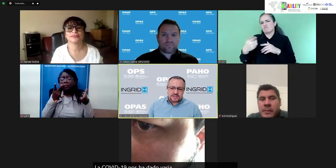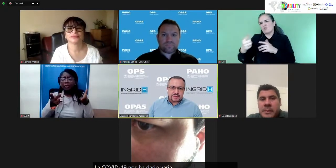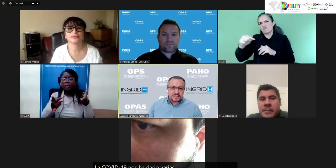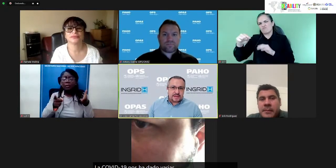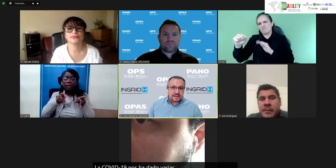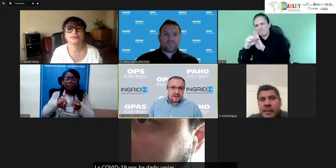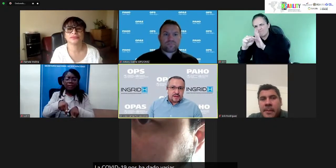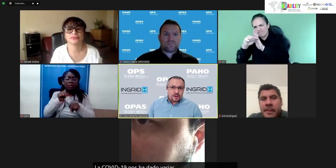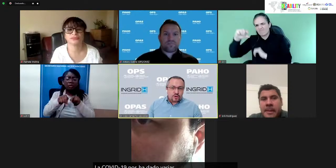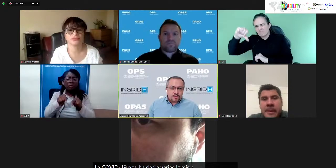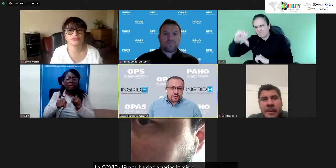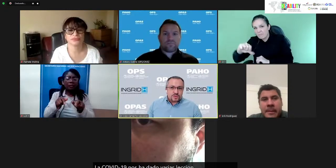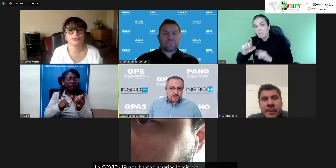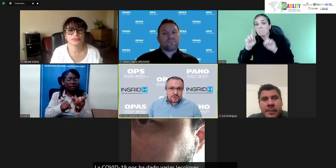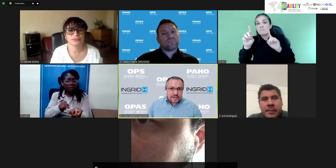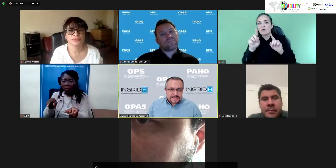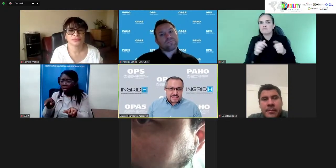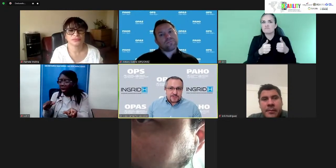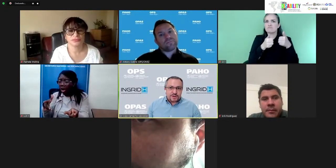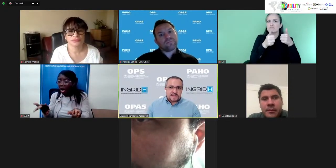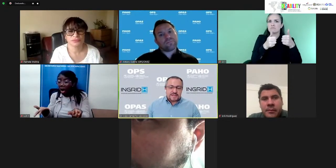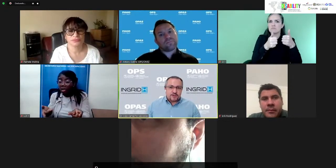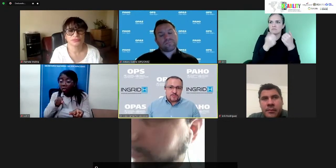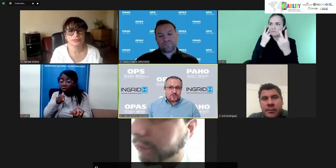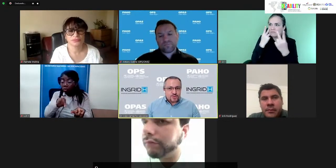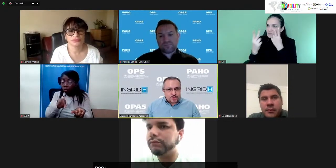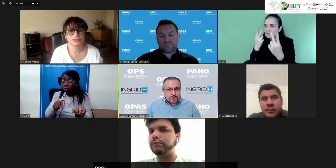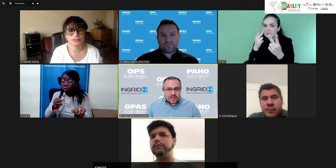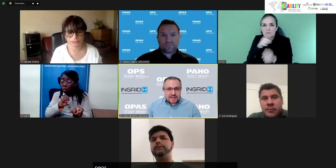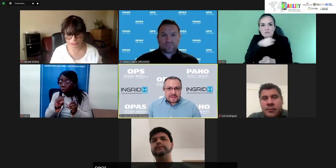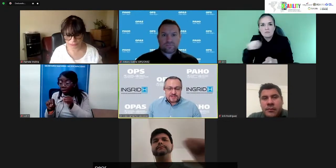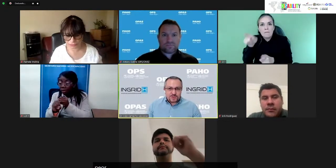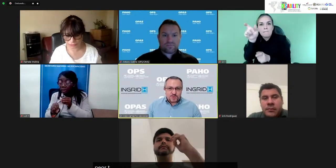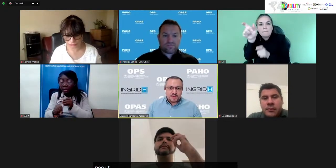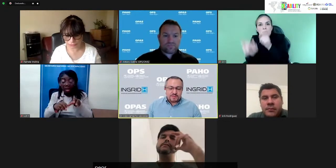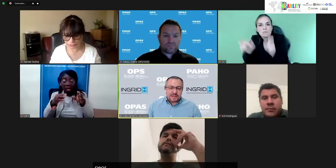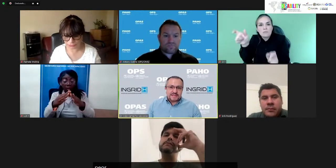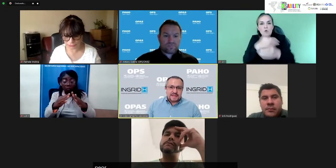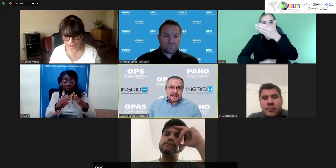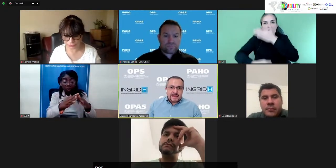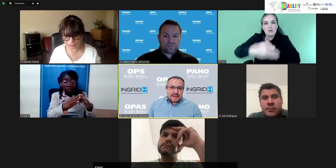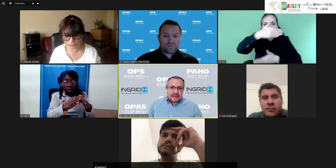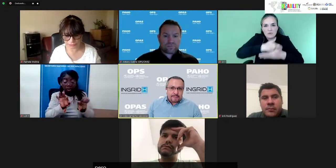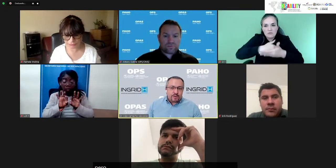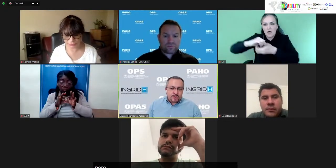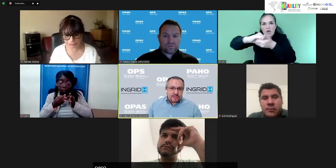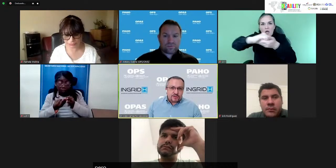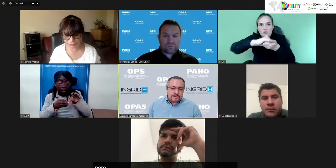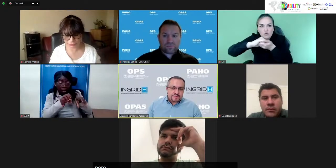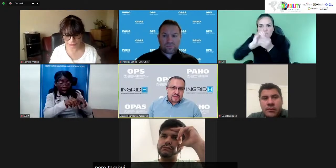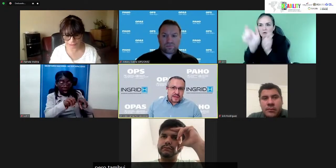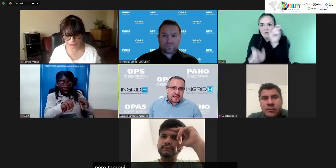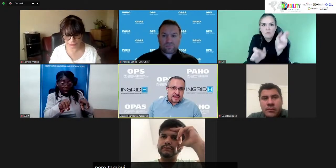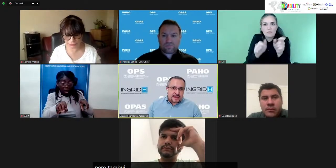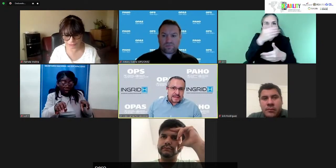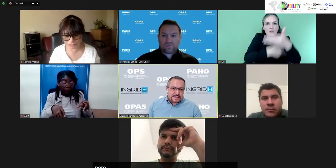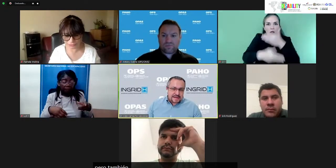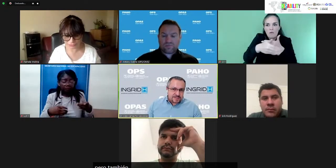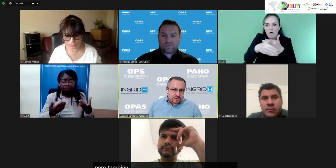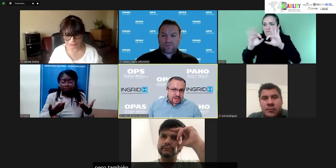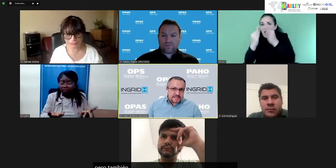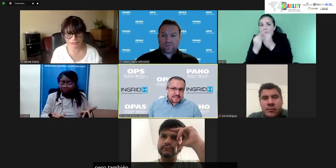have been able to see how persons with disabilities how their organizations and communities and families